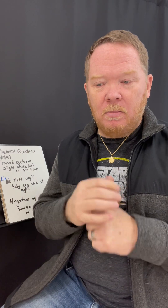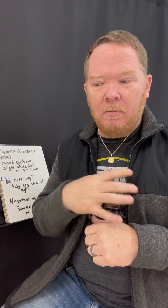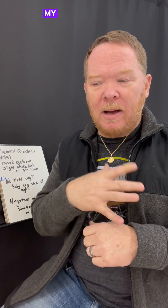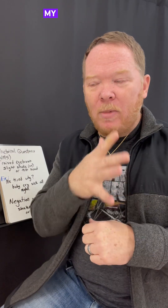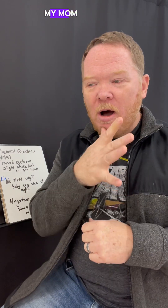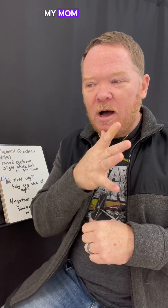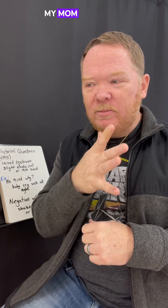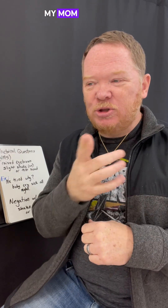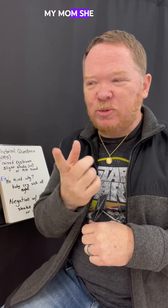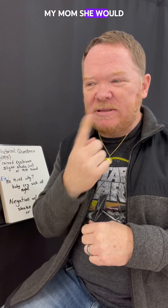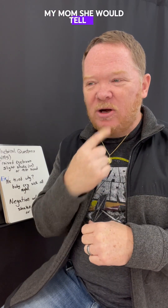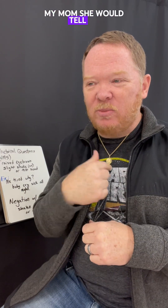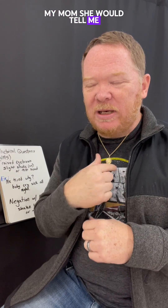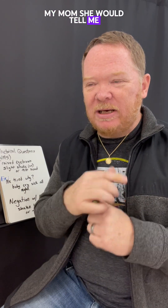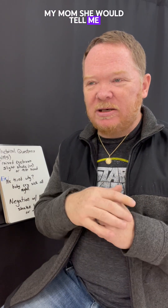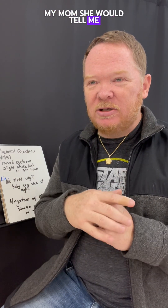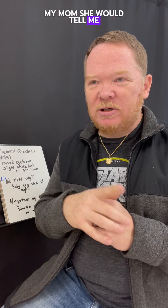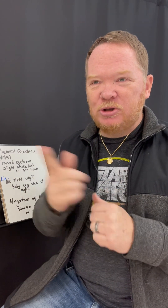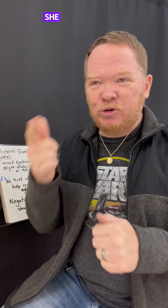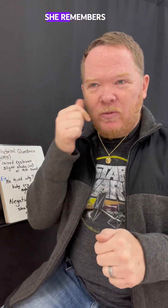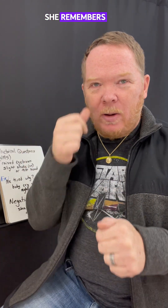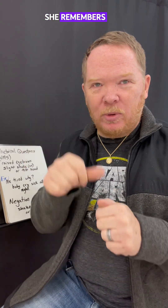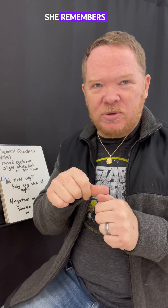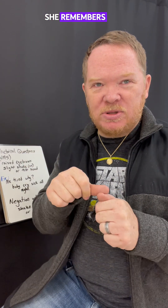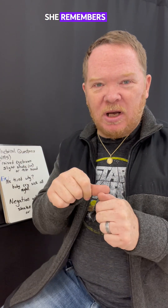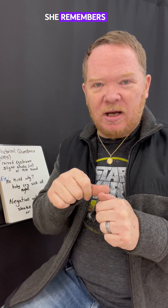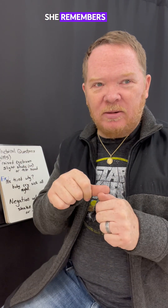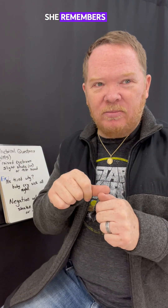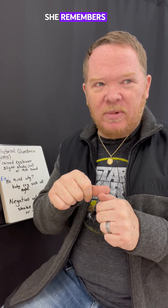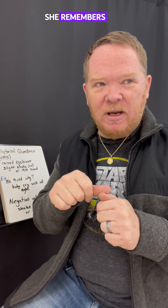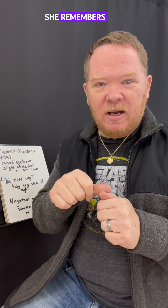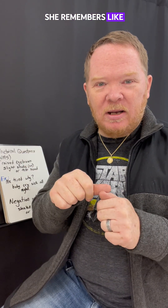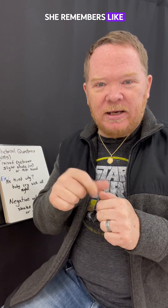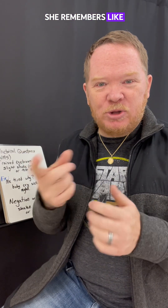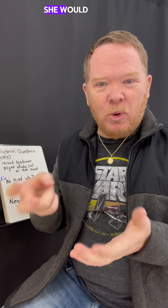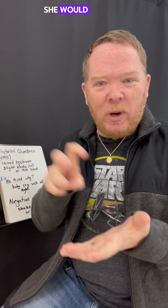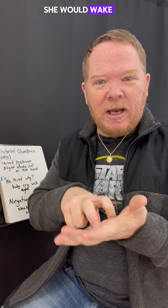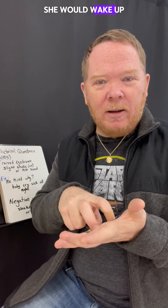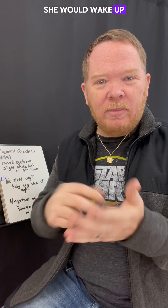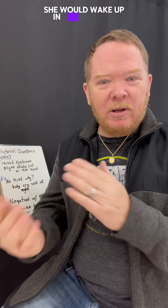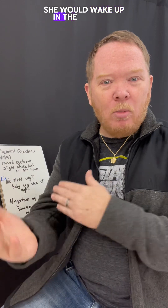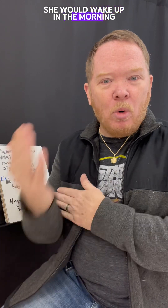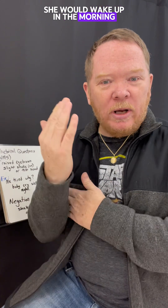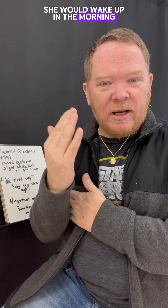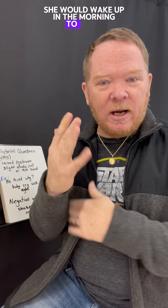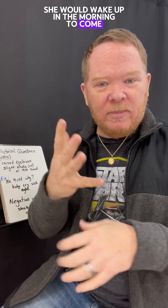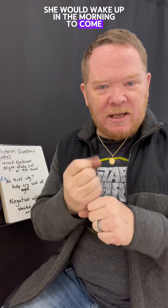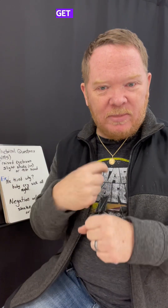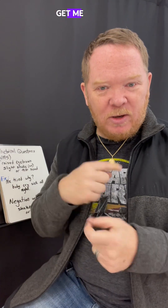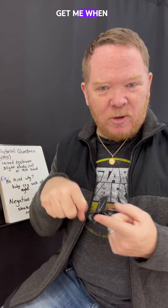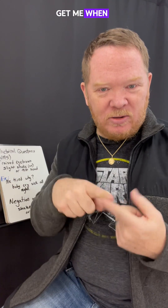My mom, she would tell me, she remembers, like she would wake up in the morning to come get me when I was a